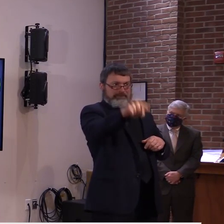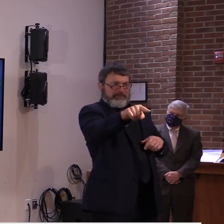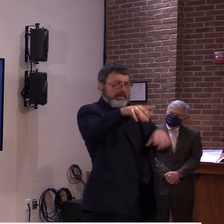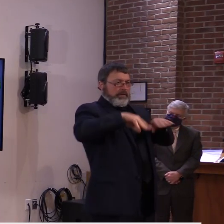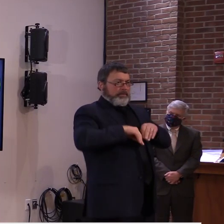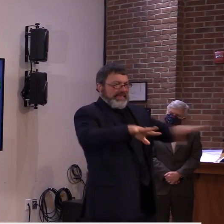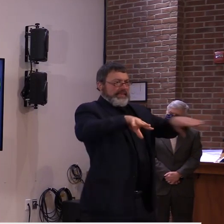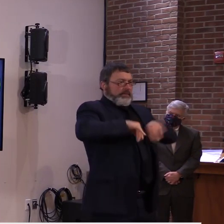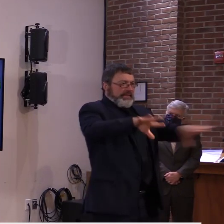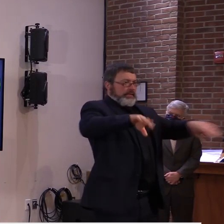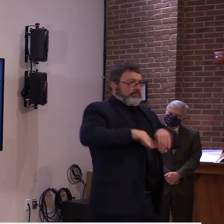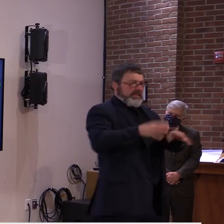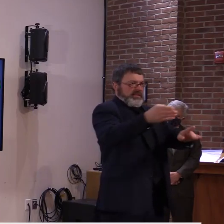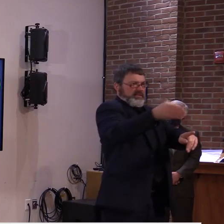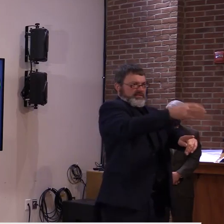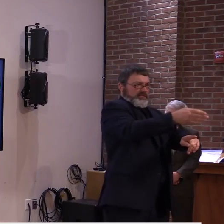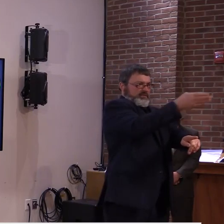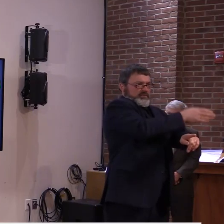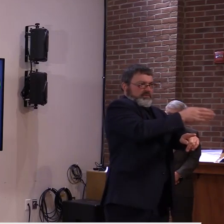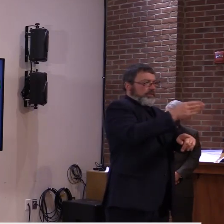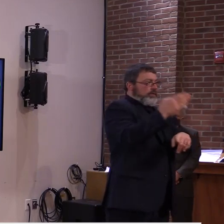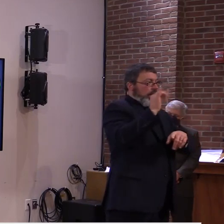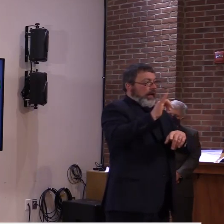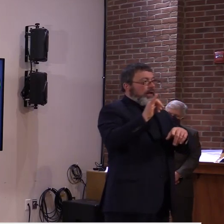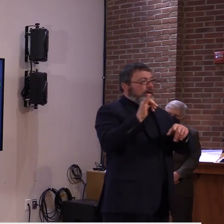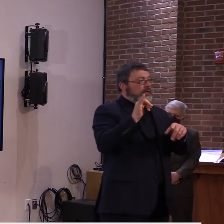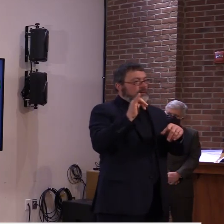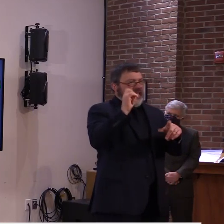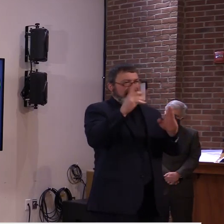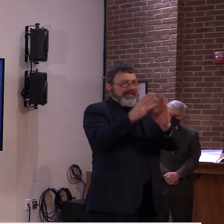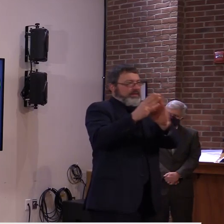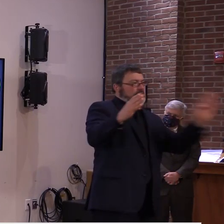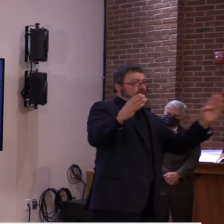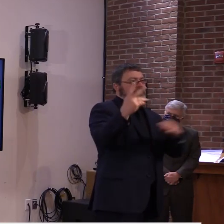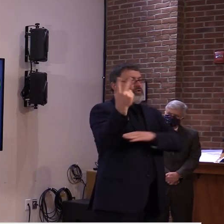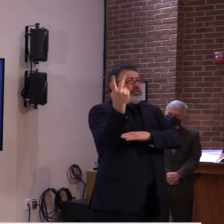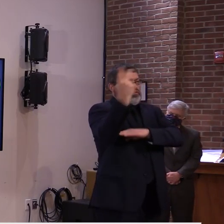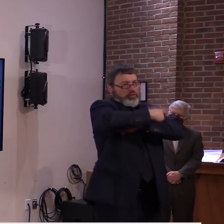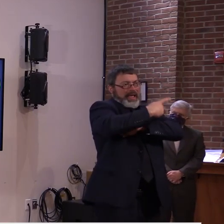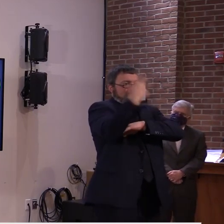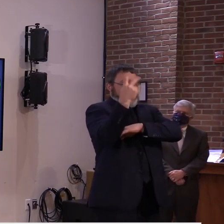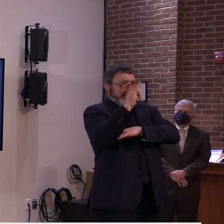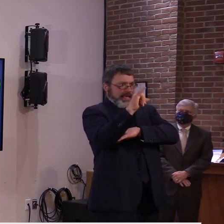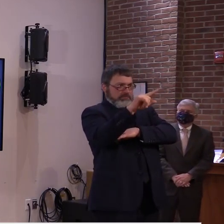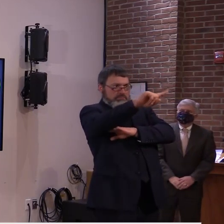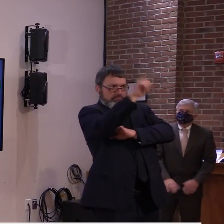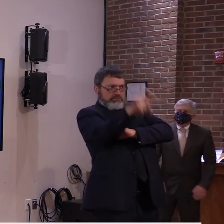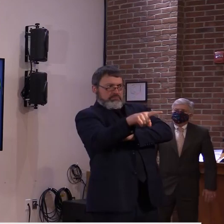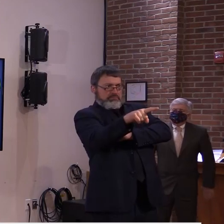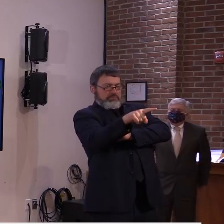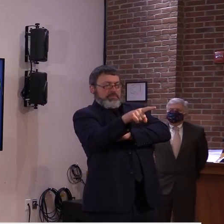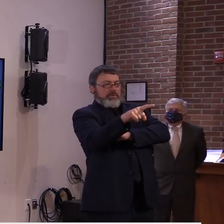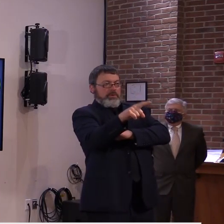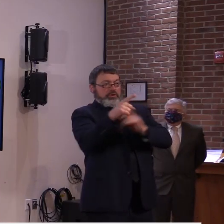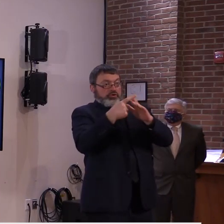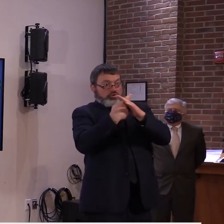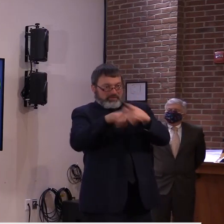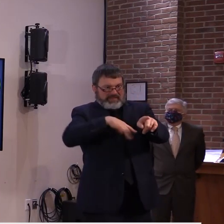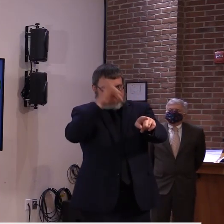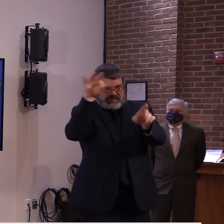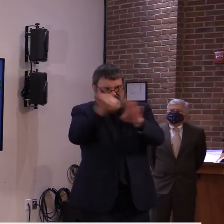and when they were in that 48-hour at-risk period of being able to transmit the virus to others but didn't know it because they